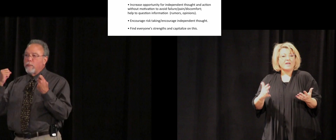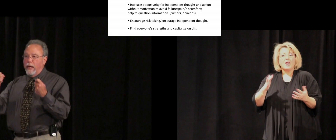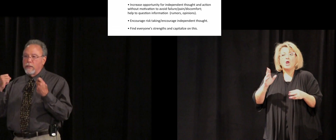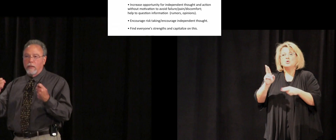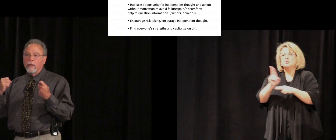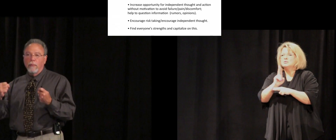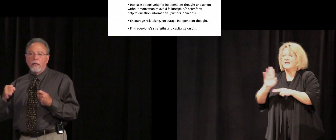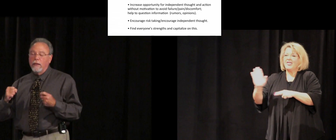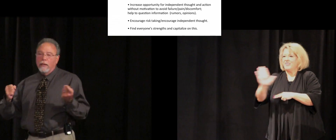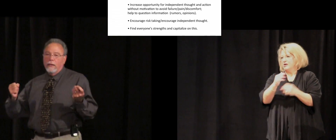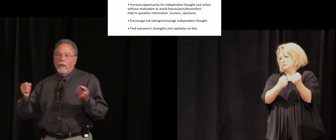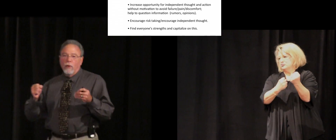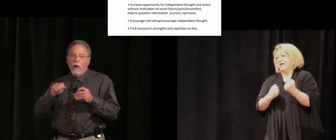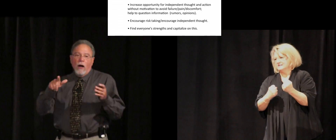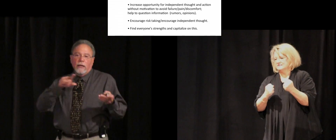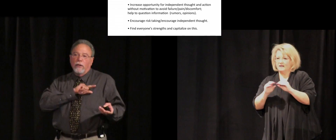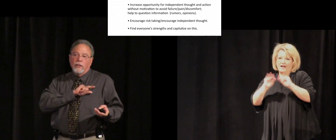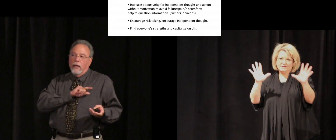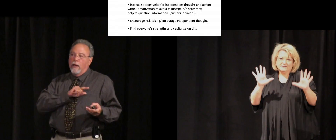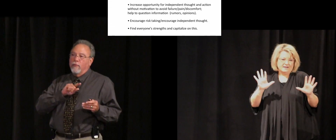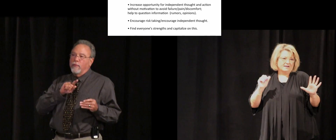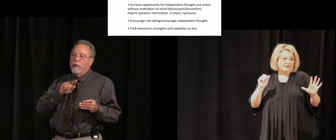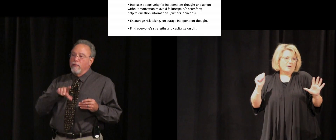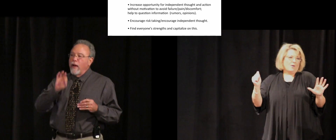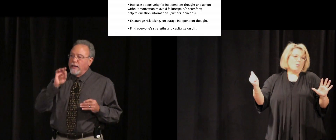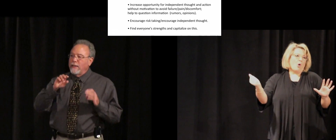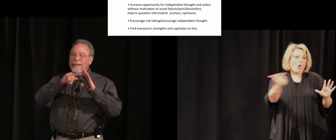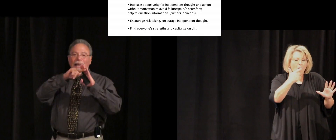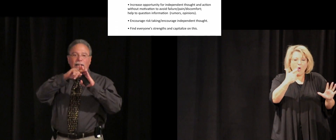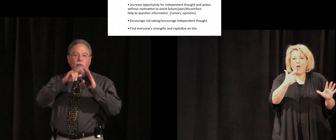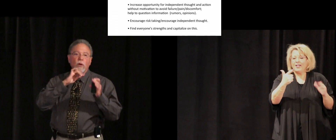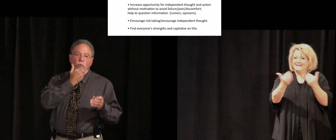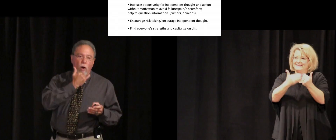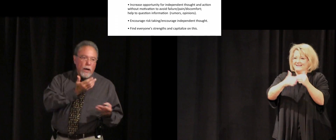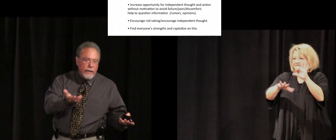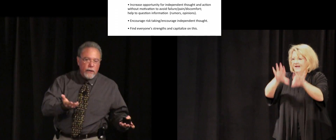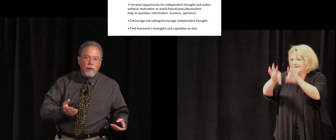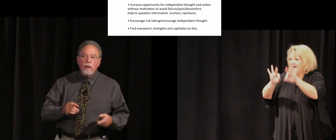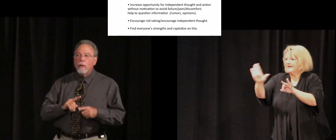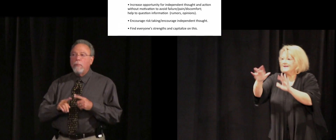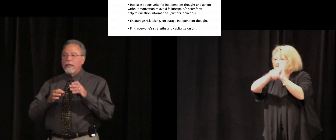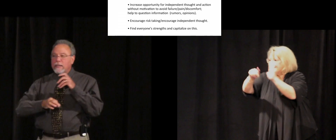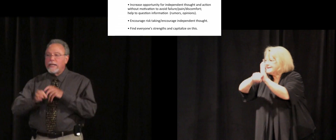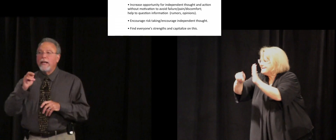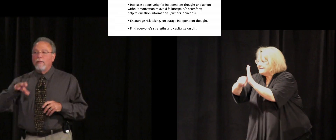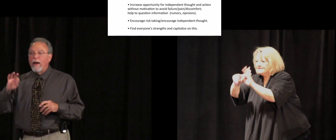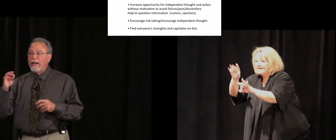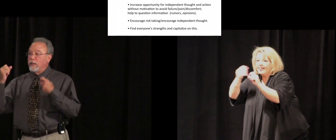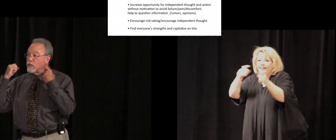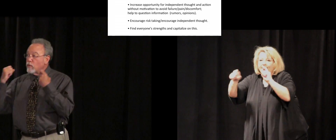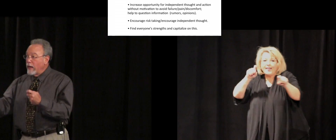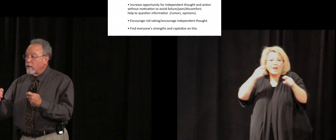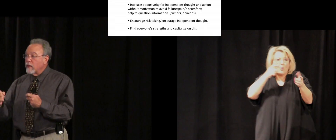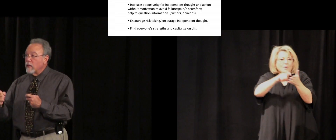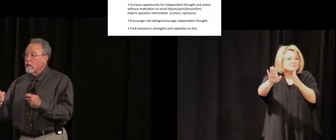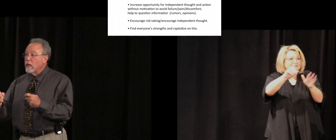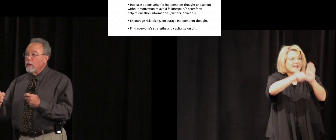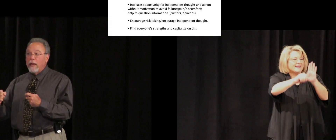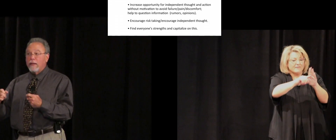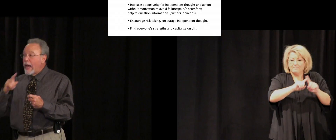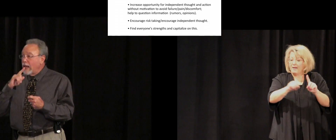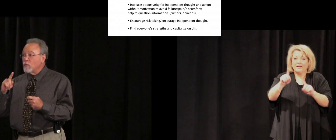is young and challenging and old and complicated. It's a lot of things. Oh, I really